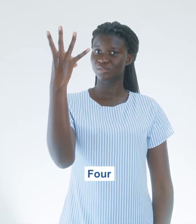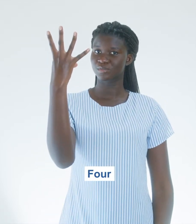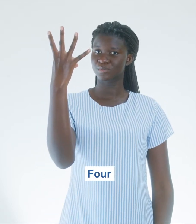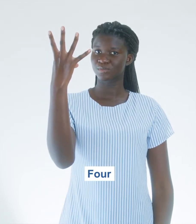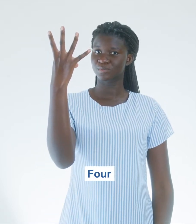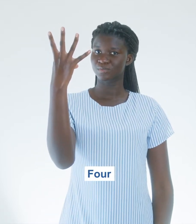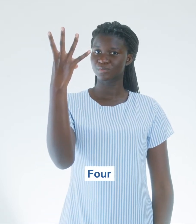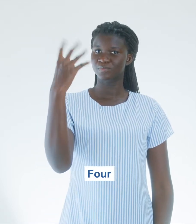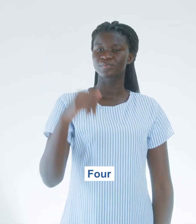4,